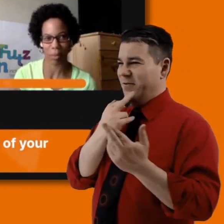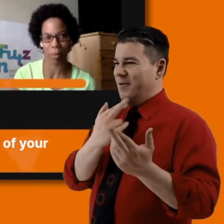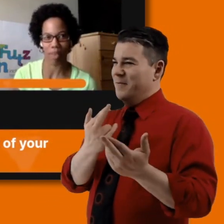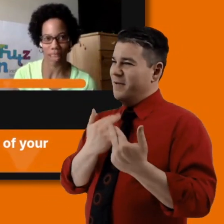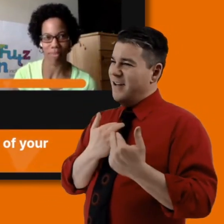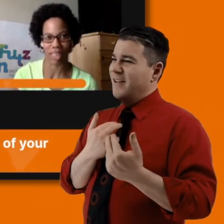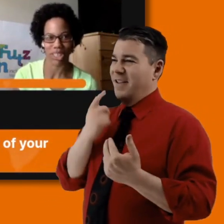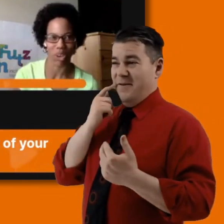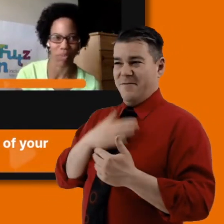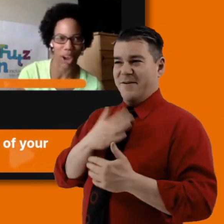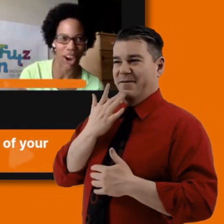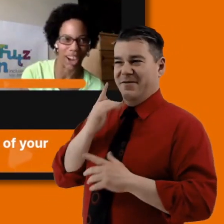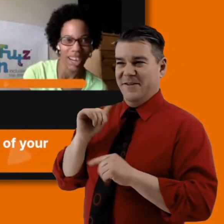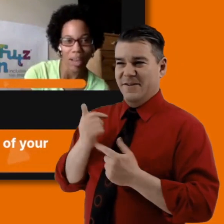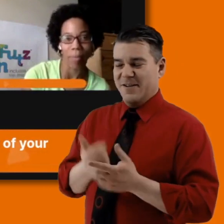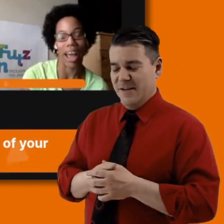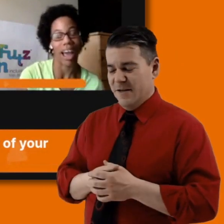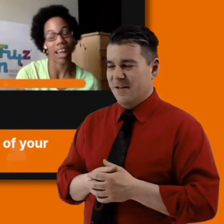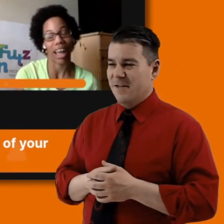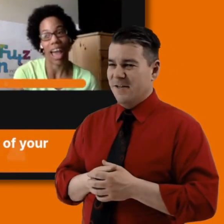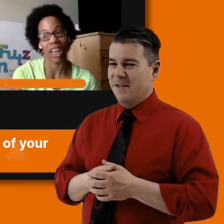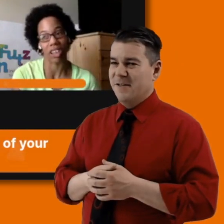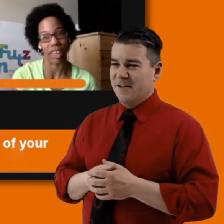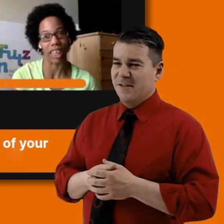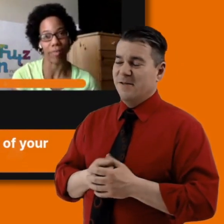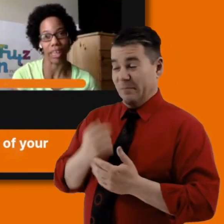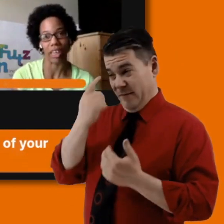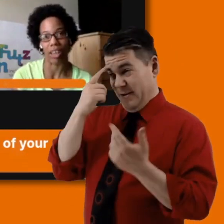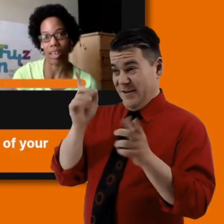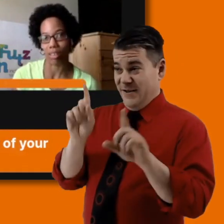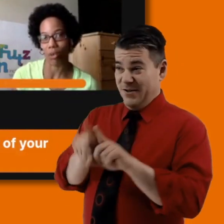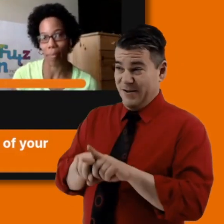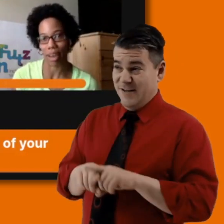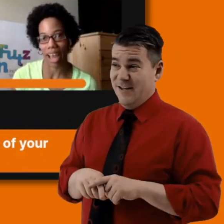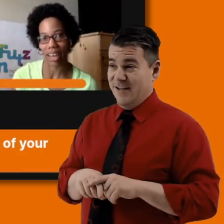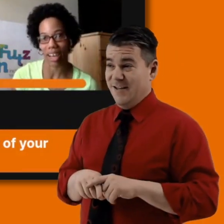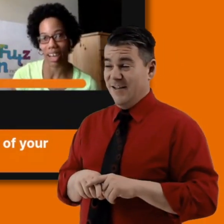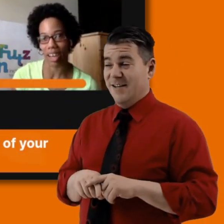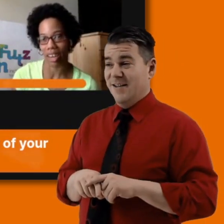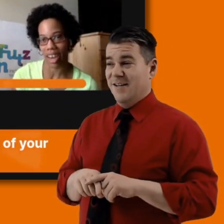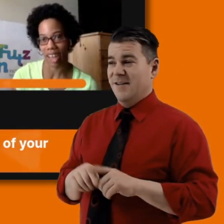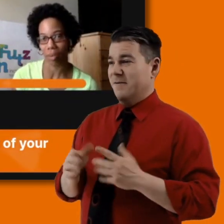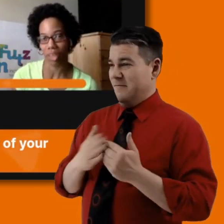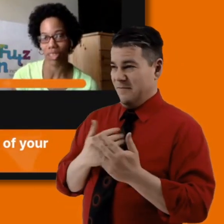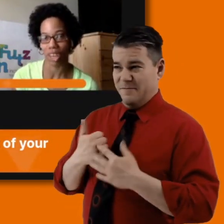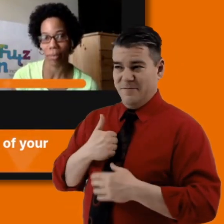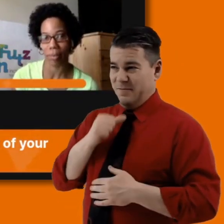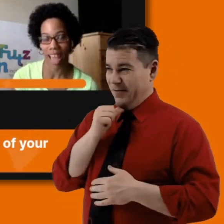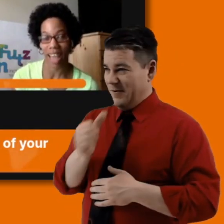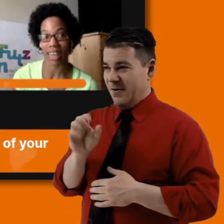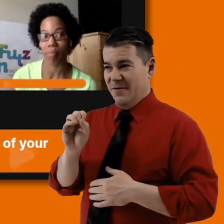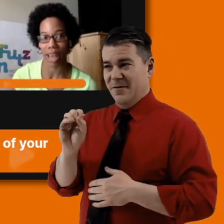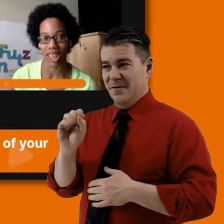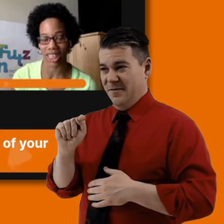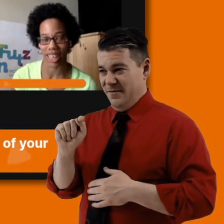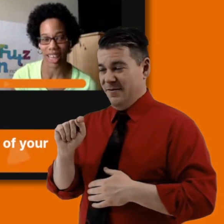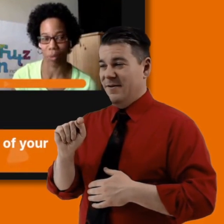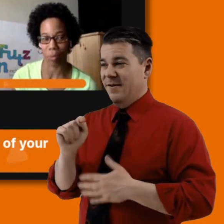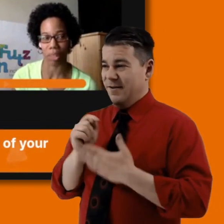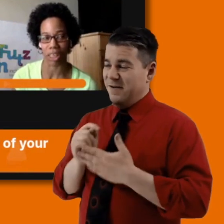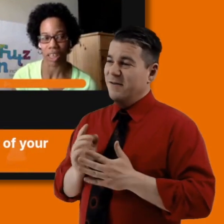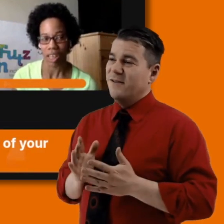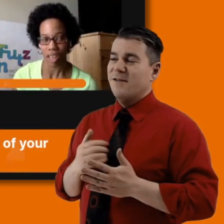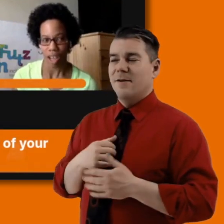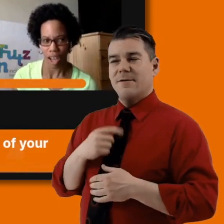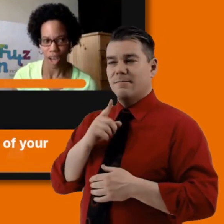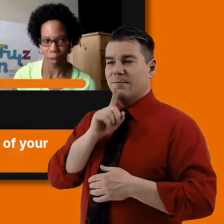think it's been my favorite so far. But I agree. Even though I'm not an occupational therapist, I can imagine that it